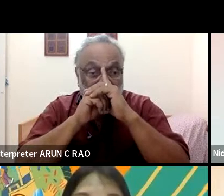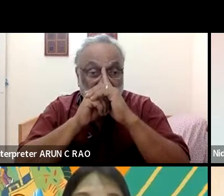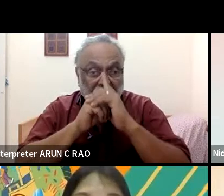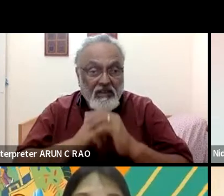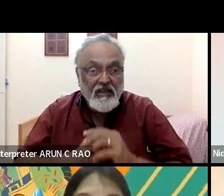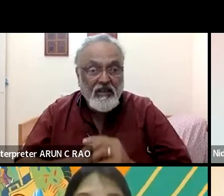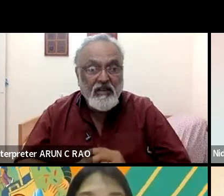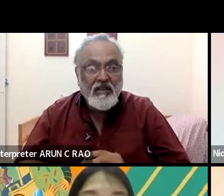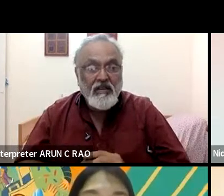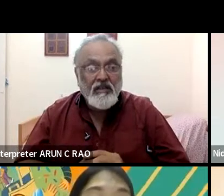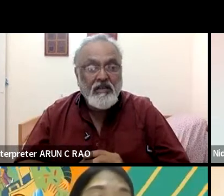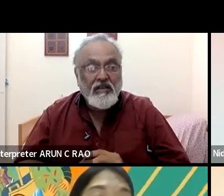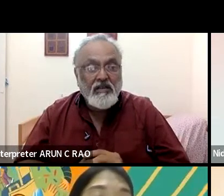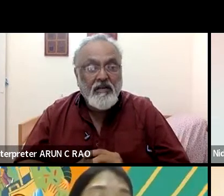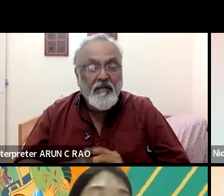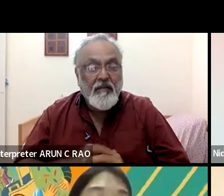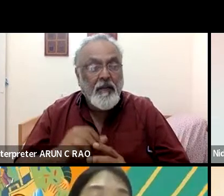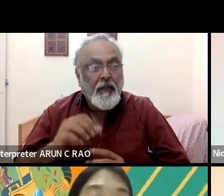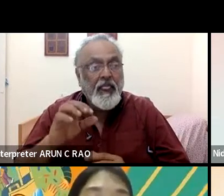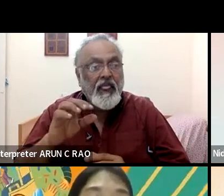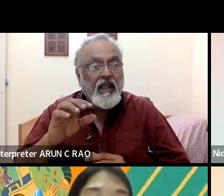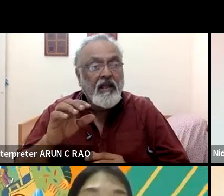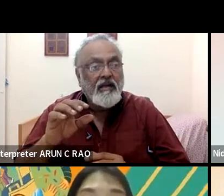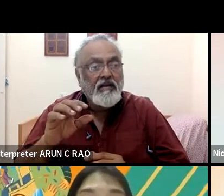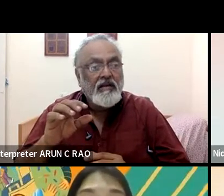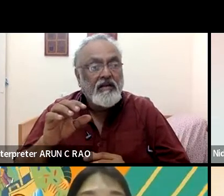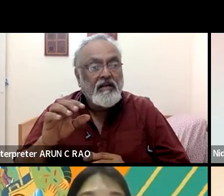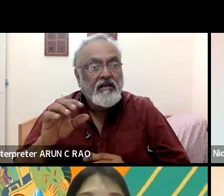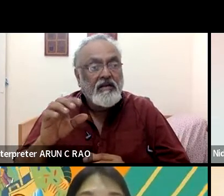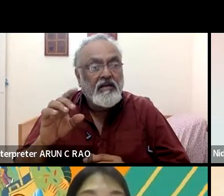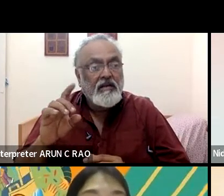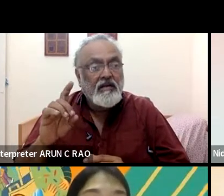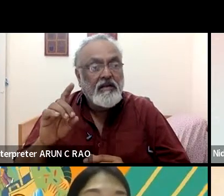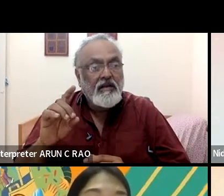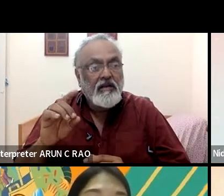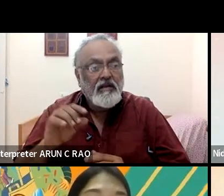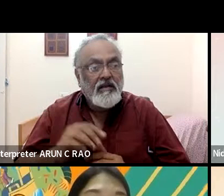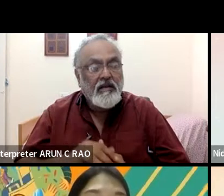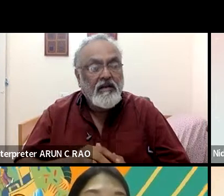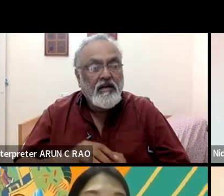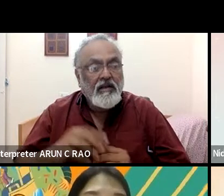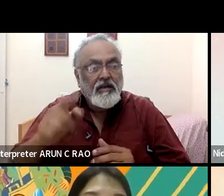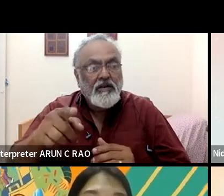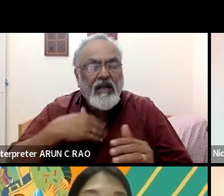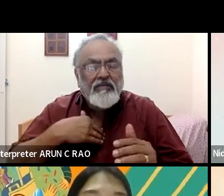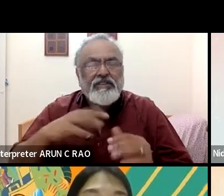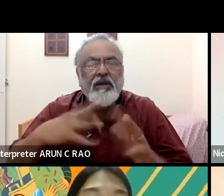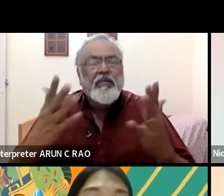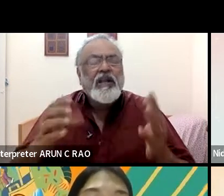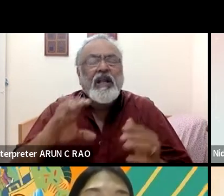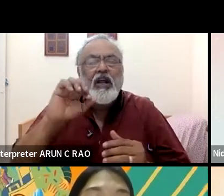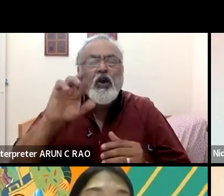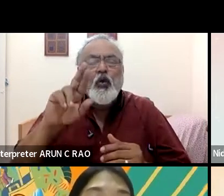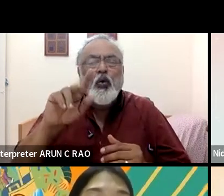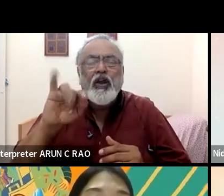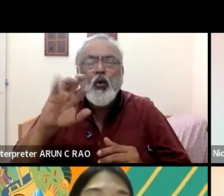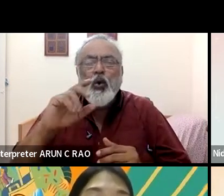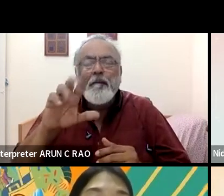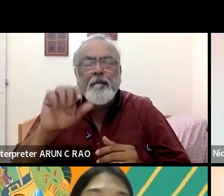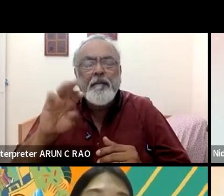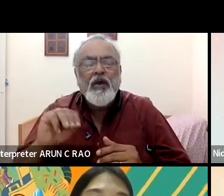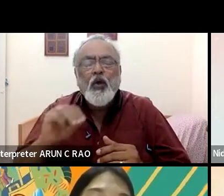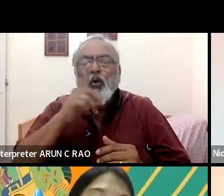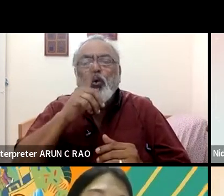there is good examples of good inclusive design in the curriculum, in academia for architects, urban